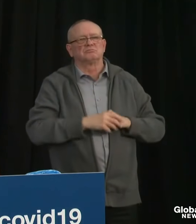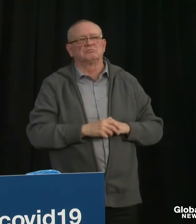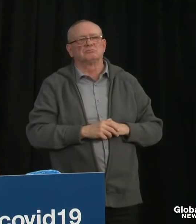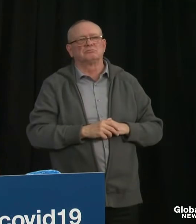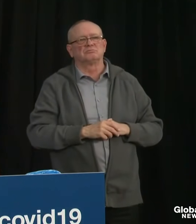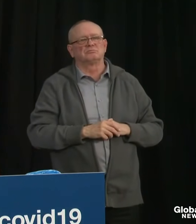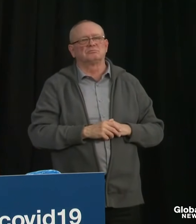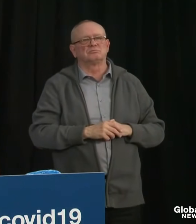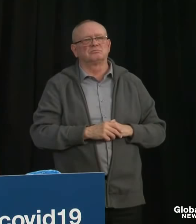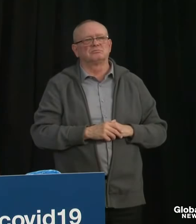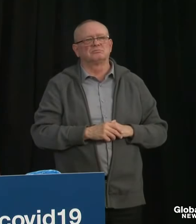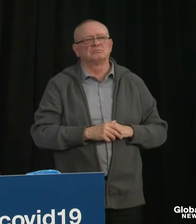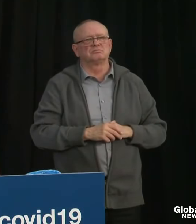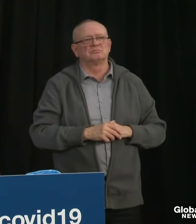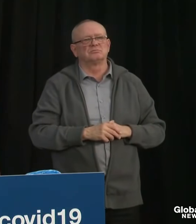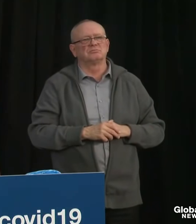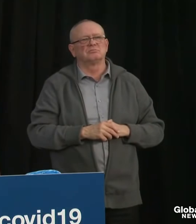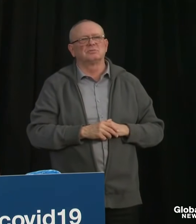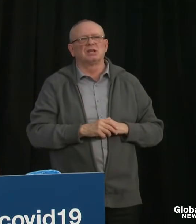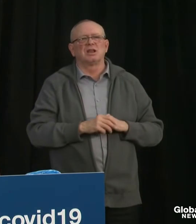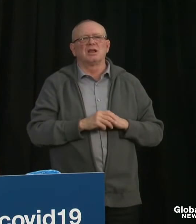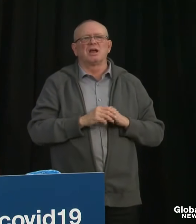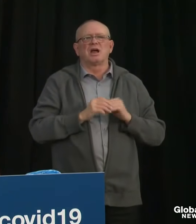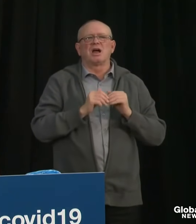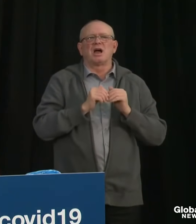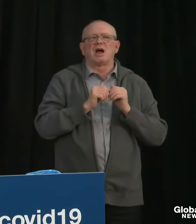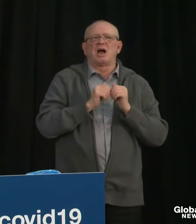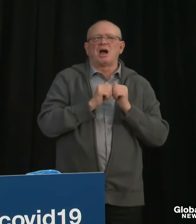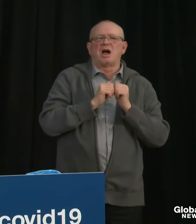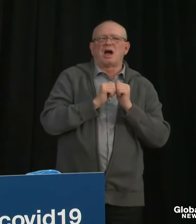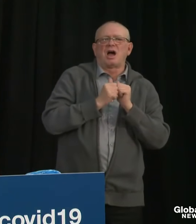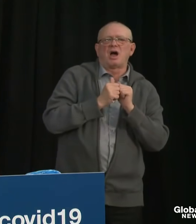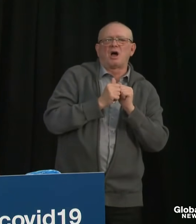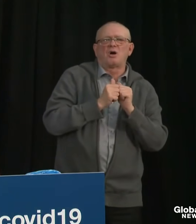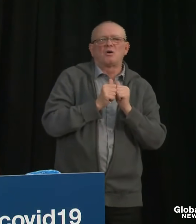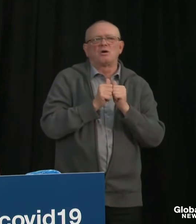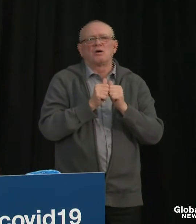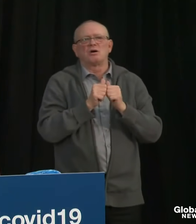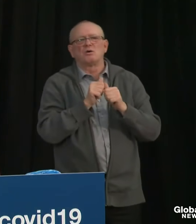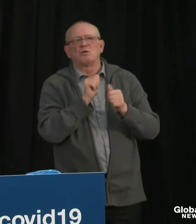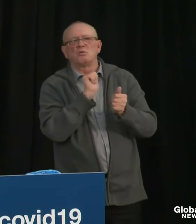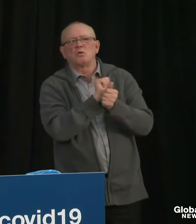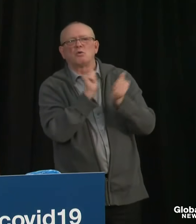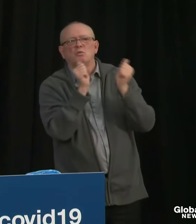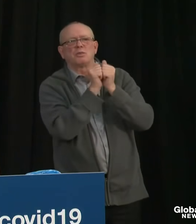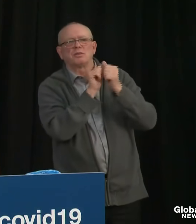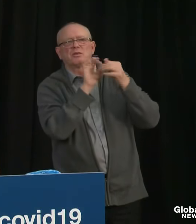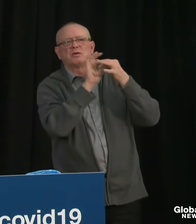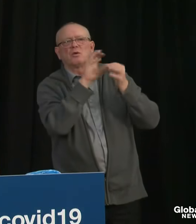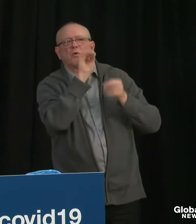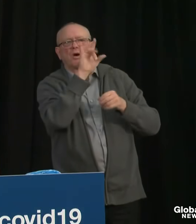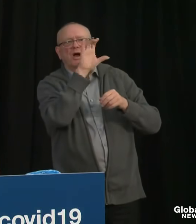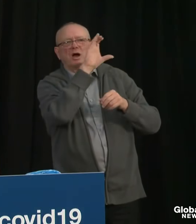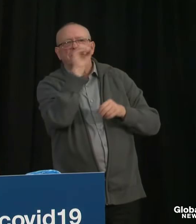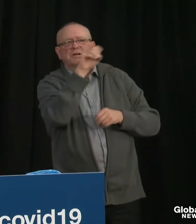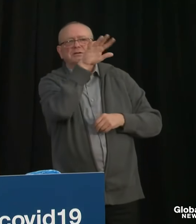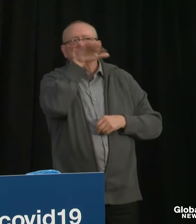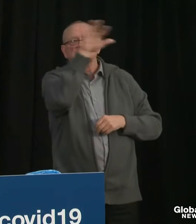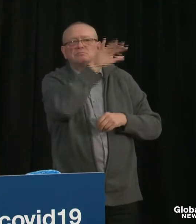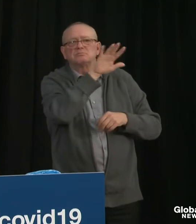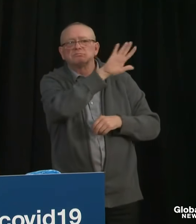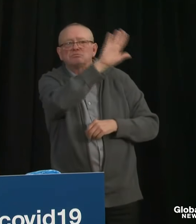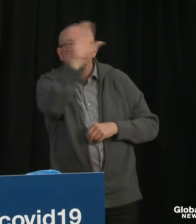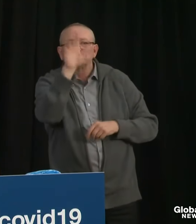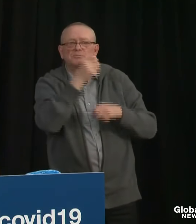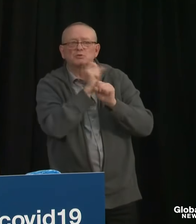are you advising companies to get these people either home, or do they have to stay at the site? I mean, presumably they